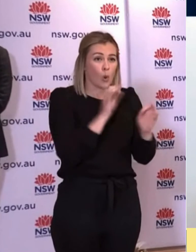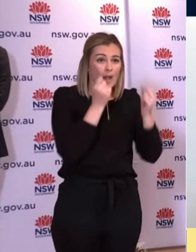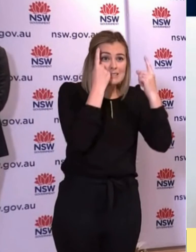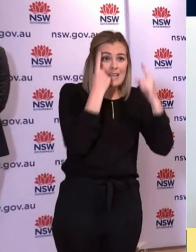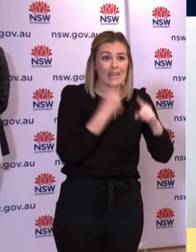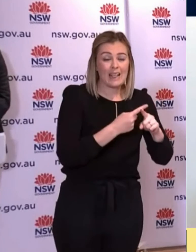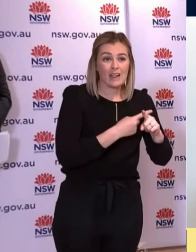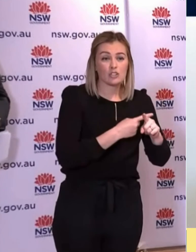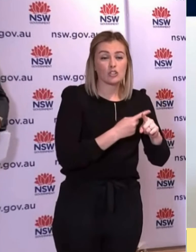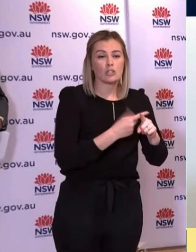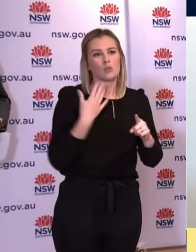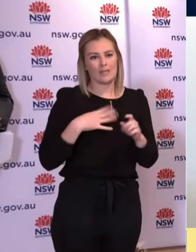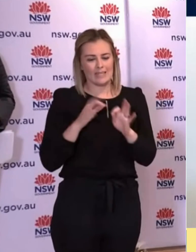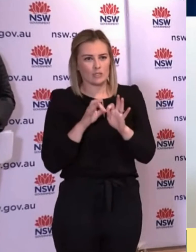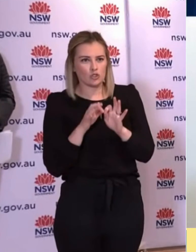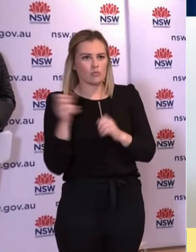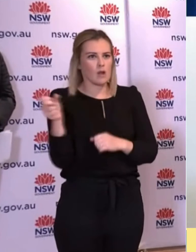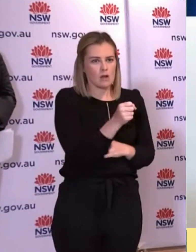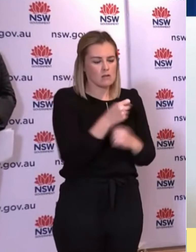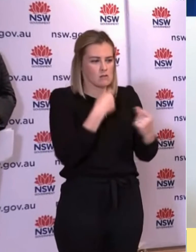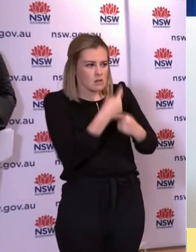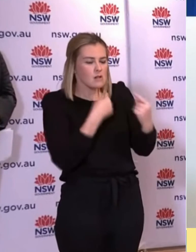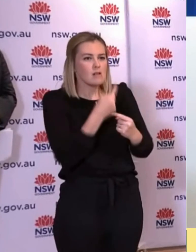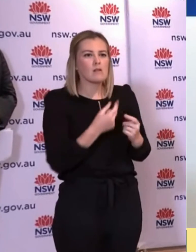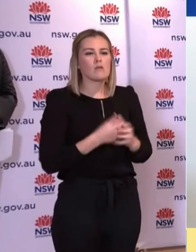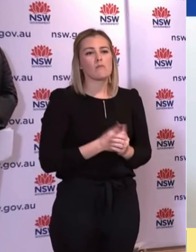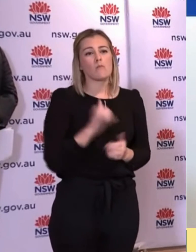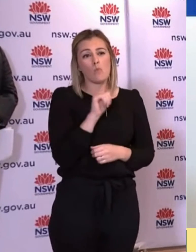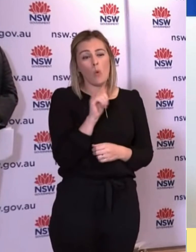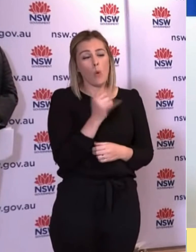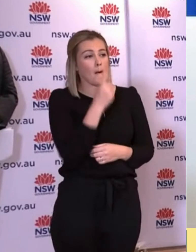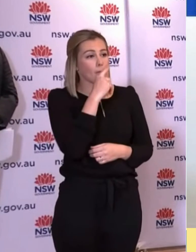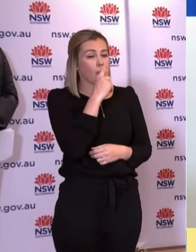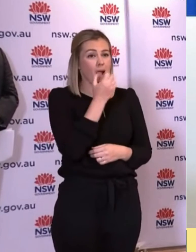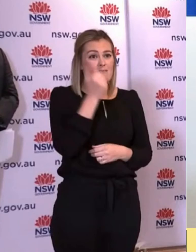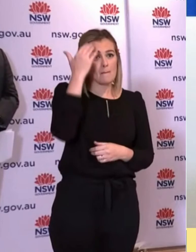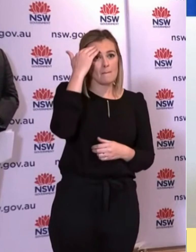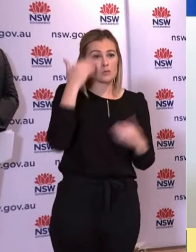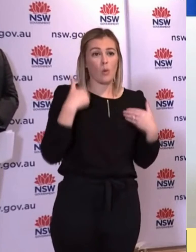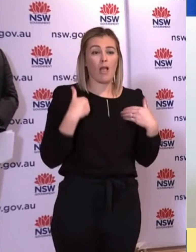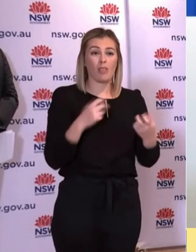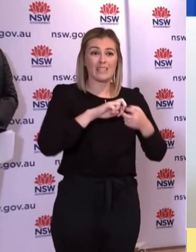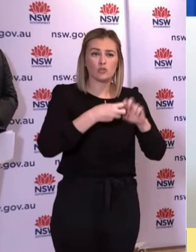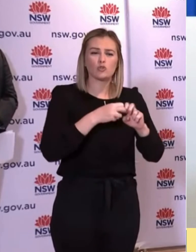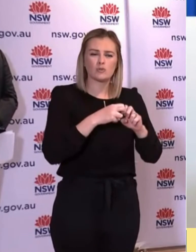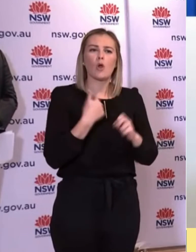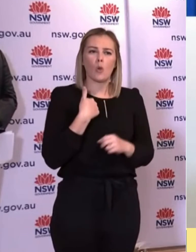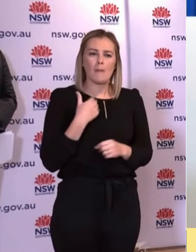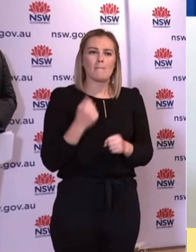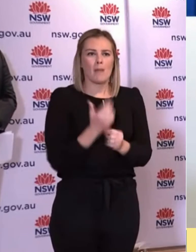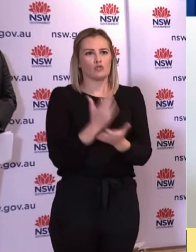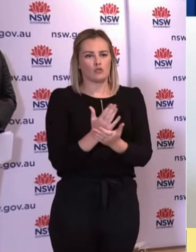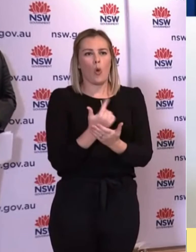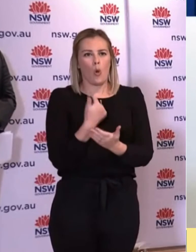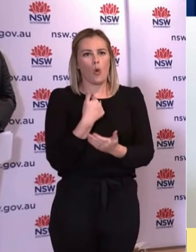other complex medical needs, then the team need to take a longer time to make sure that those individuals are properly